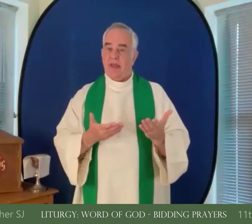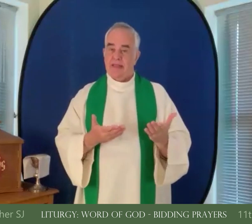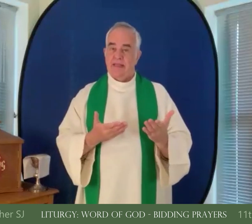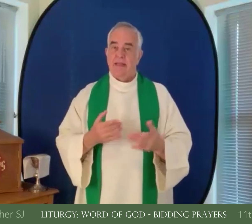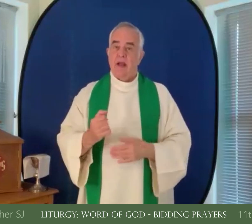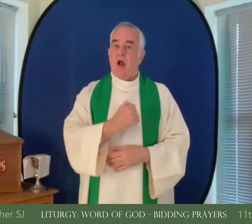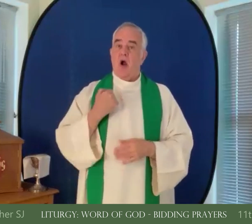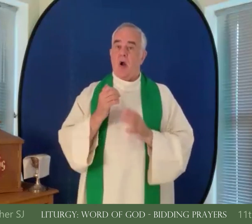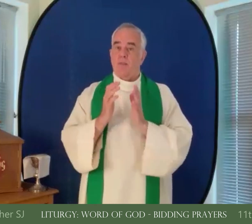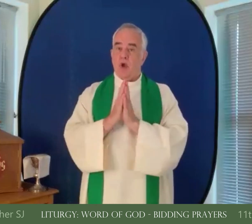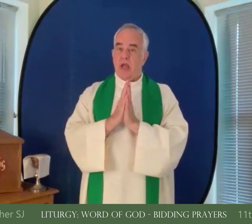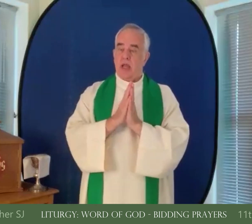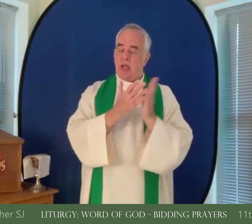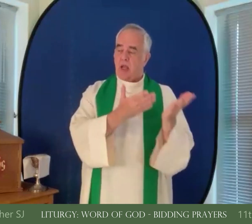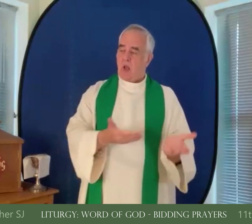This our prayer.